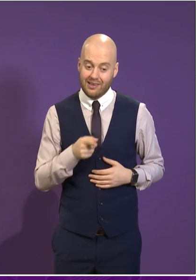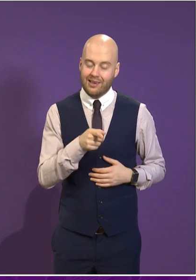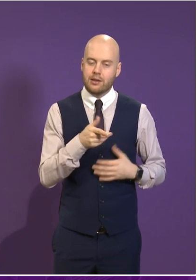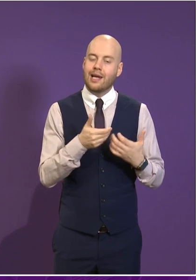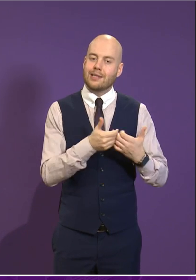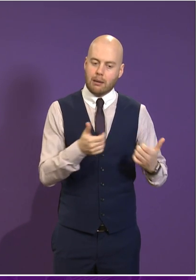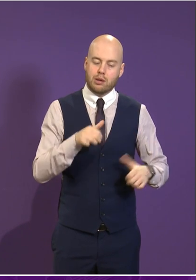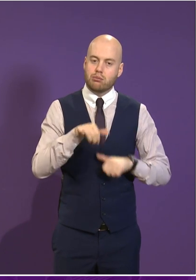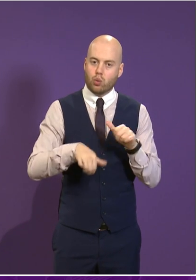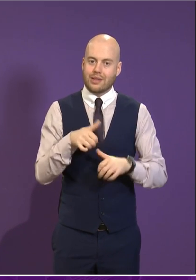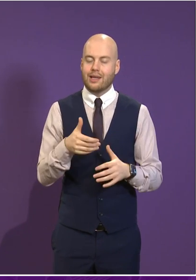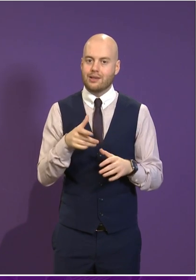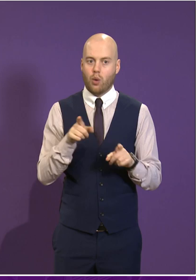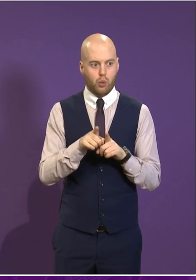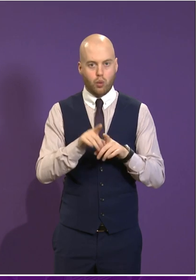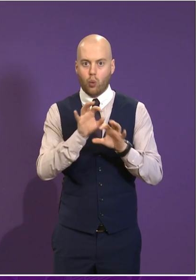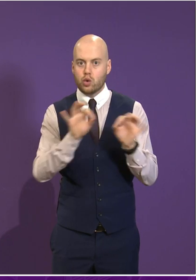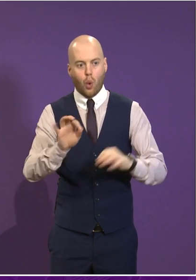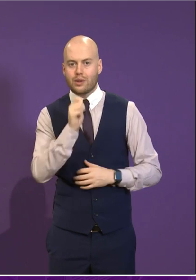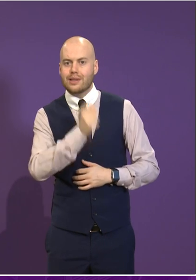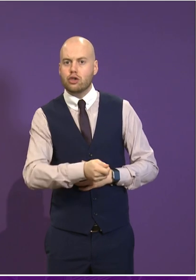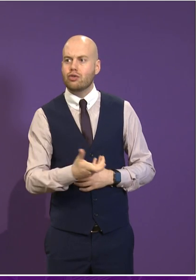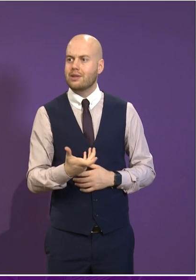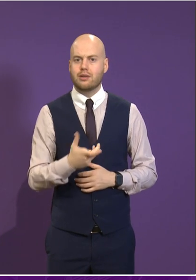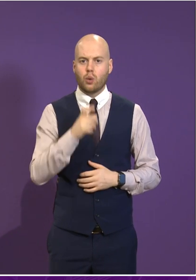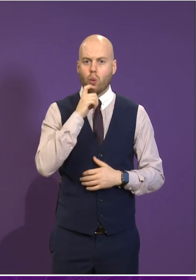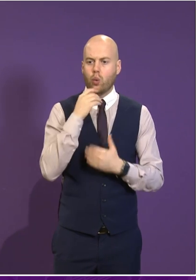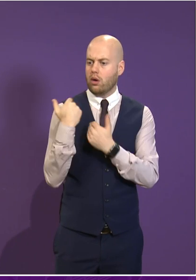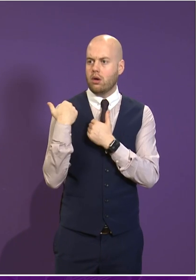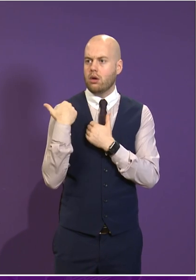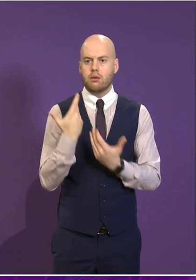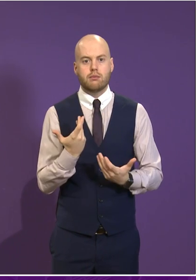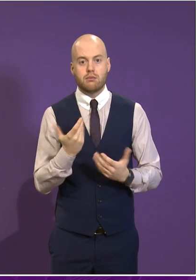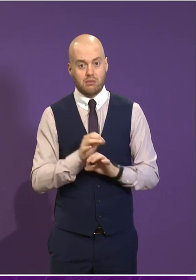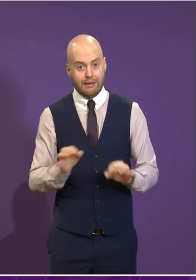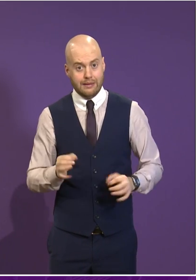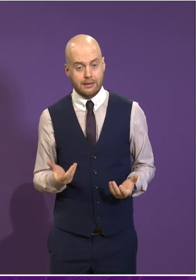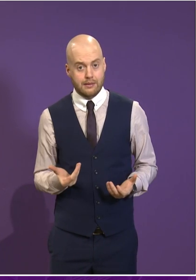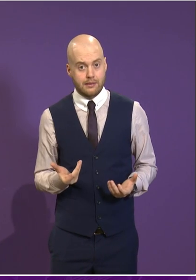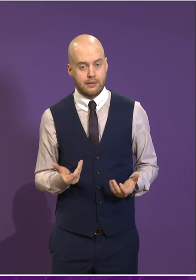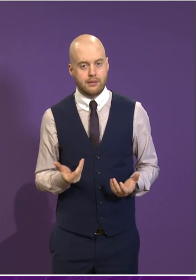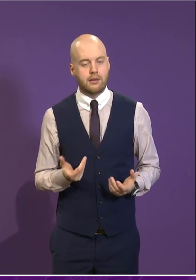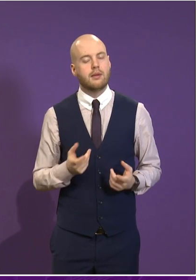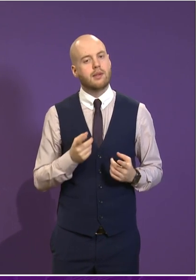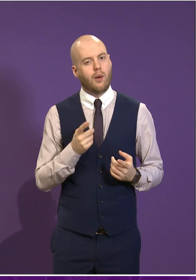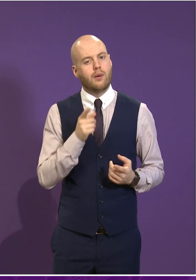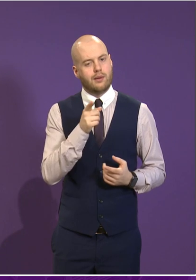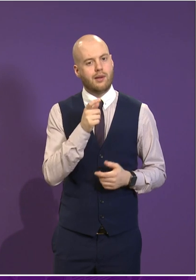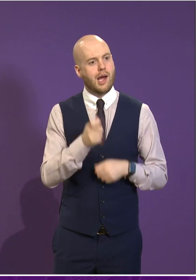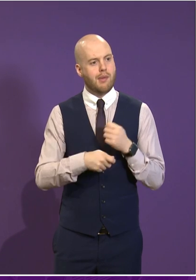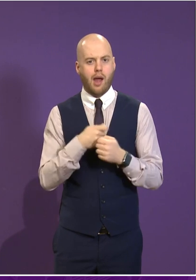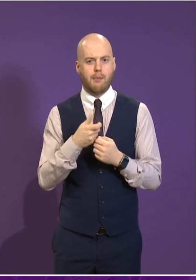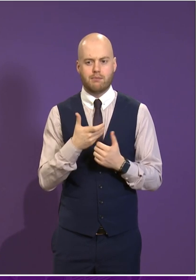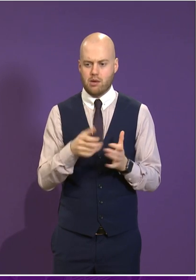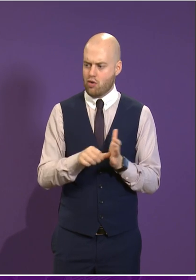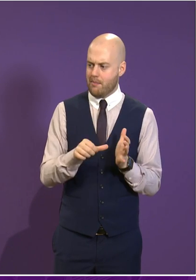agreement process. There was no sanction, there was no kind of accountability for that. But I think it very elegantly delineates the problem before